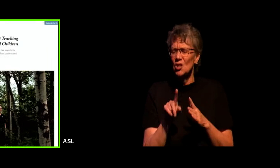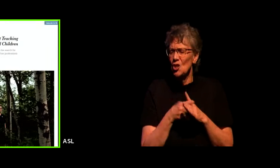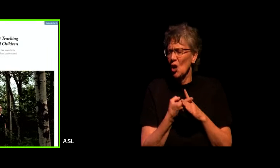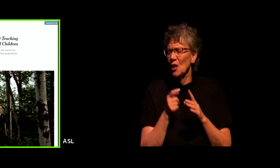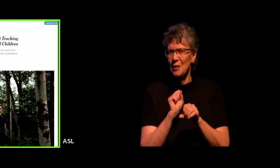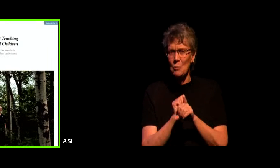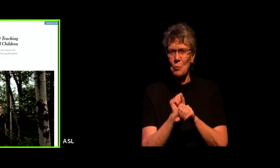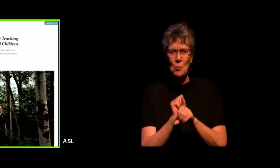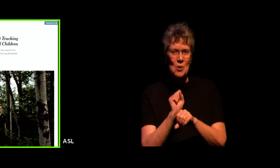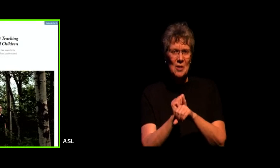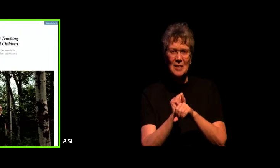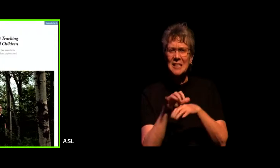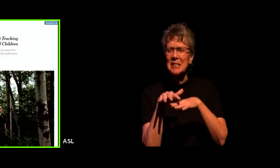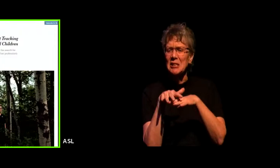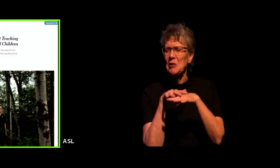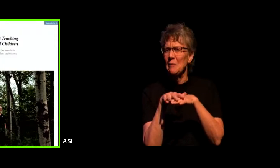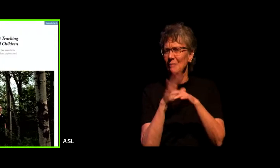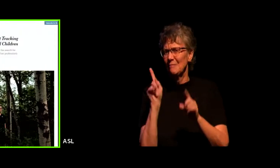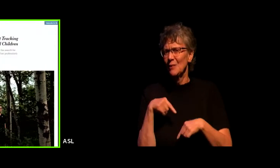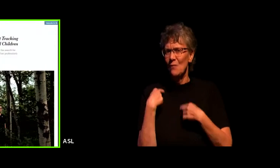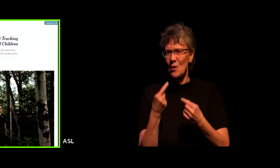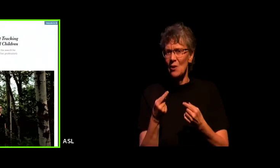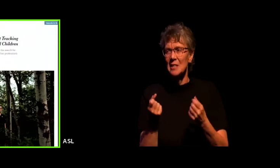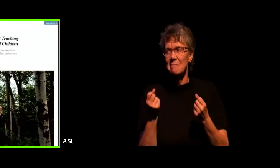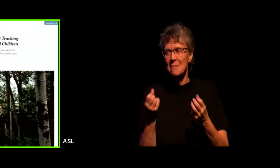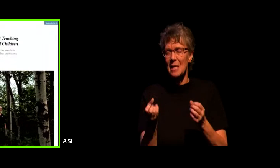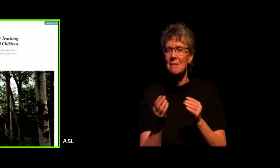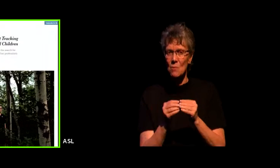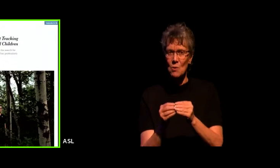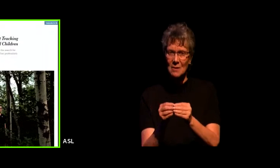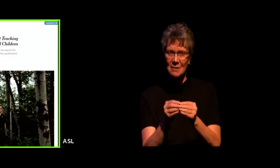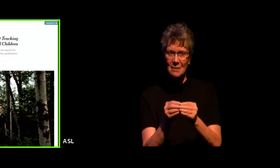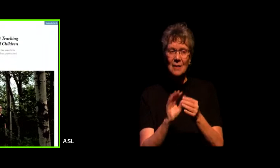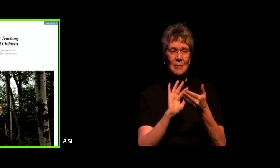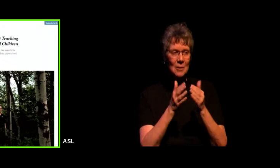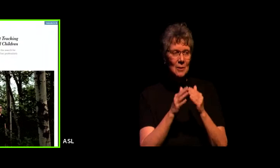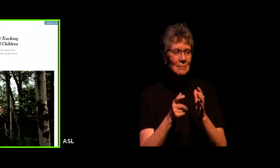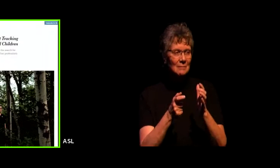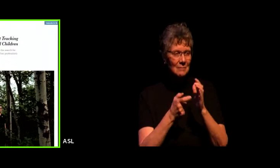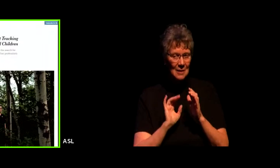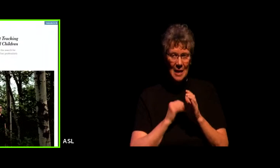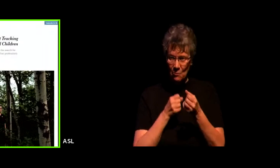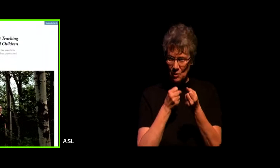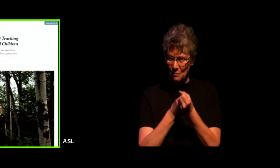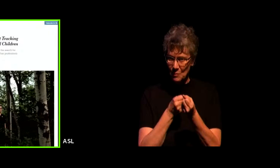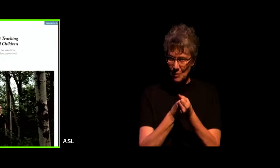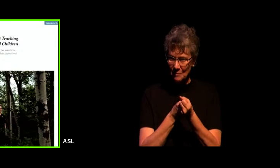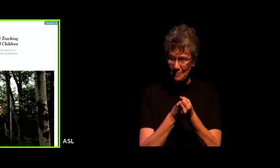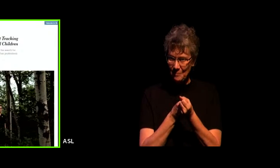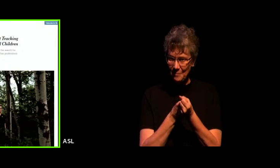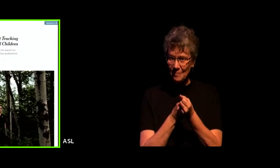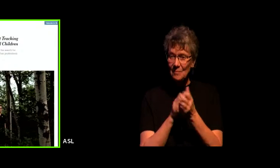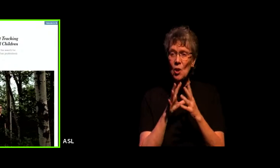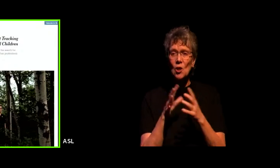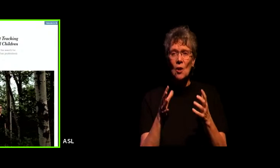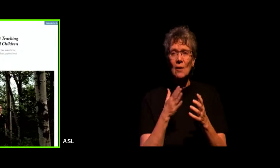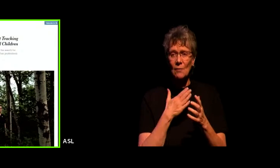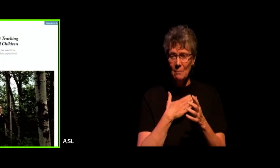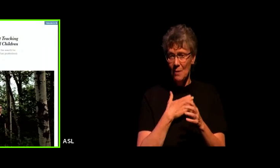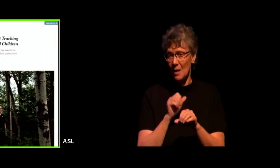haven't even scratched the surface. So communities need our support, and a lot of my work has been to